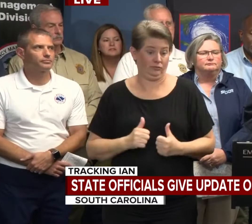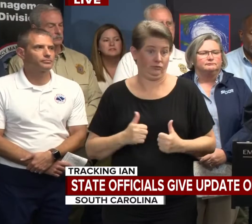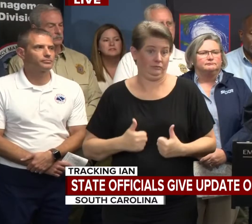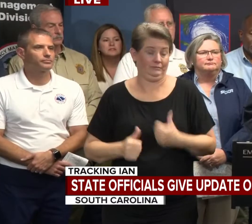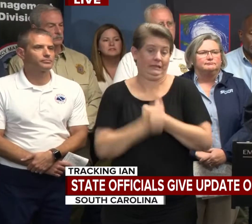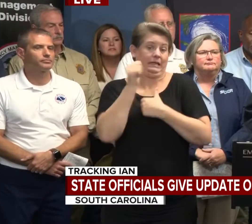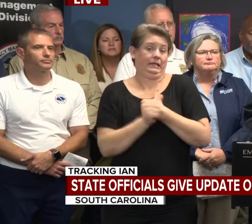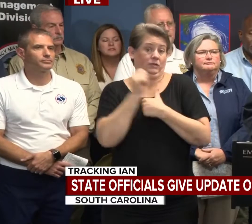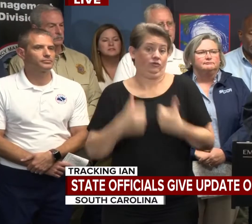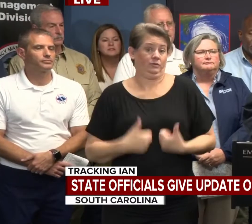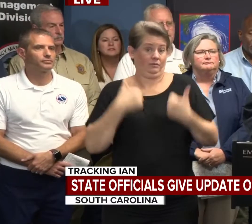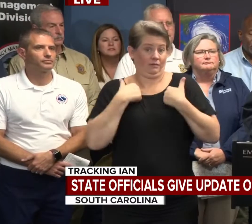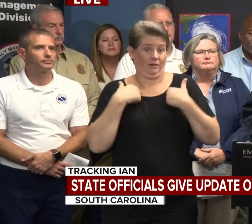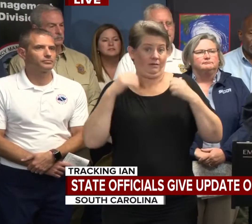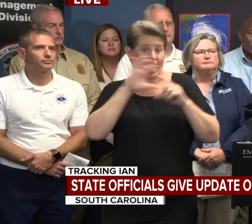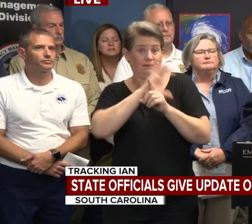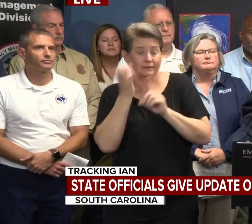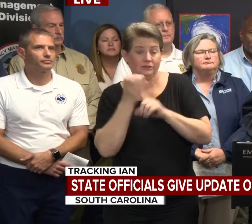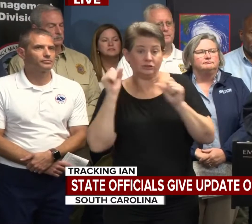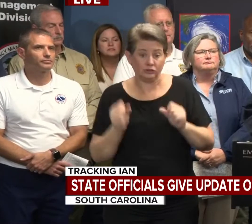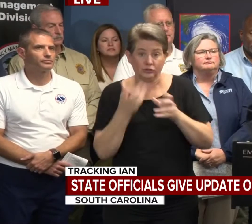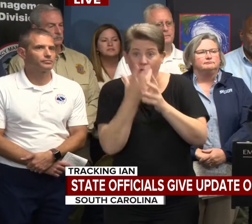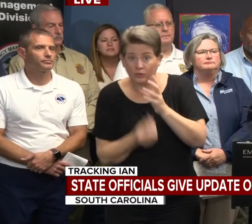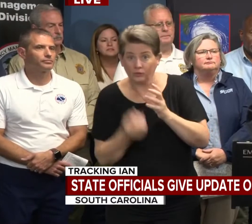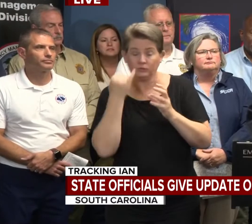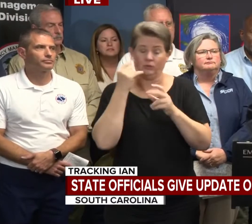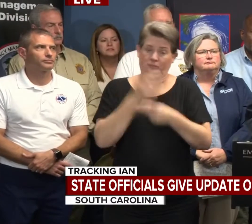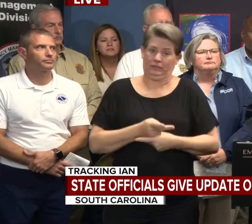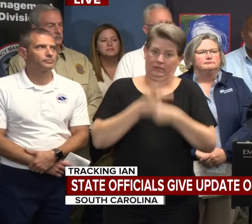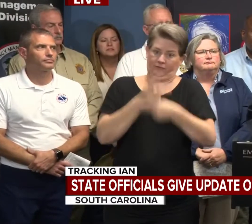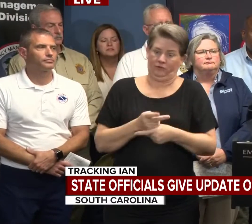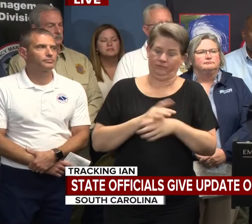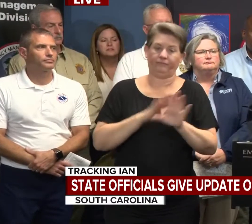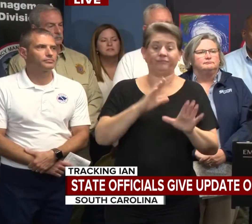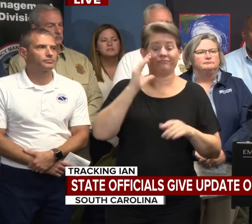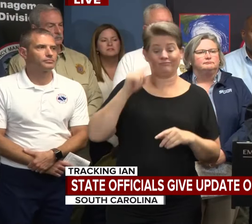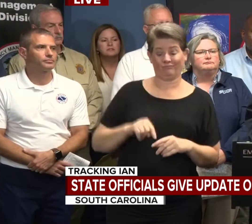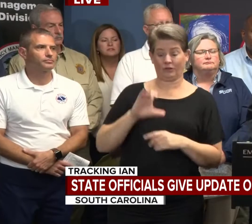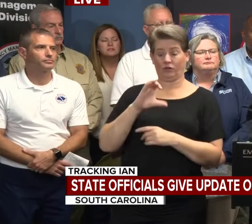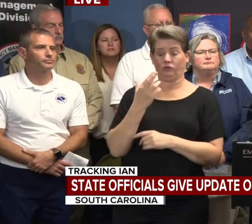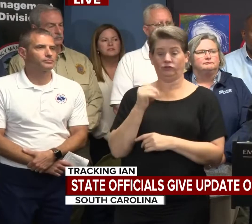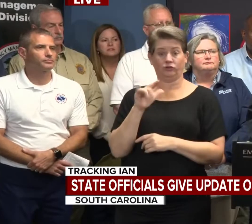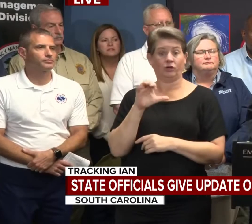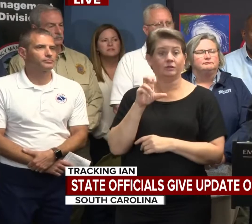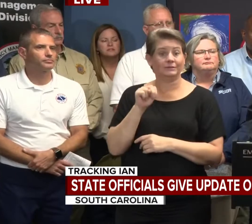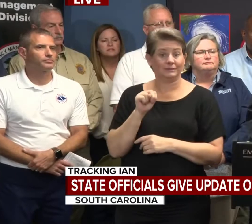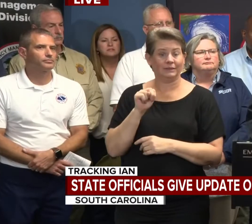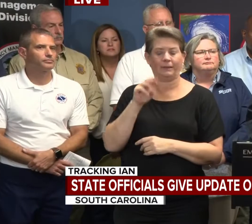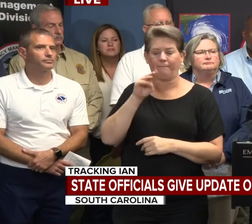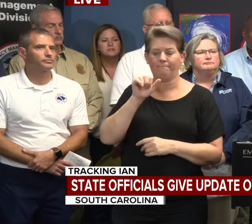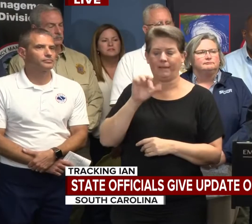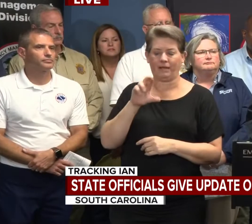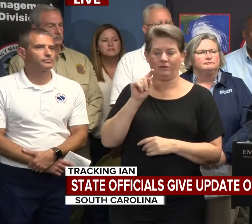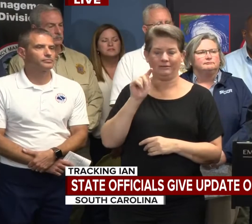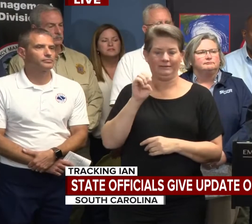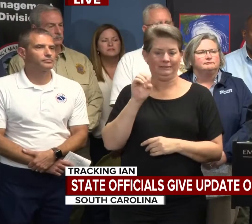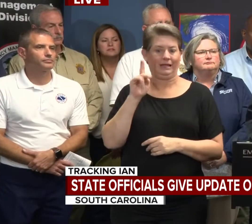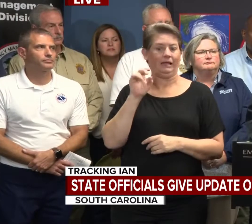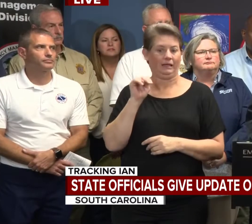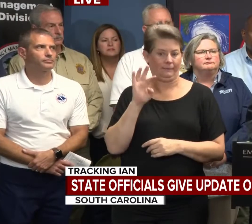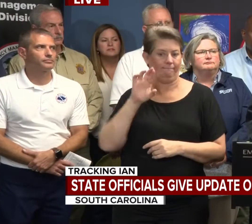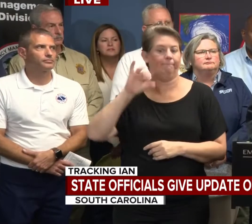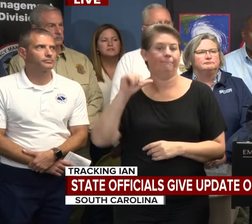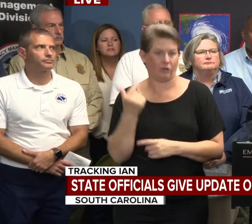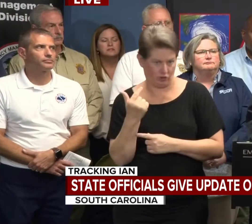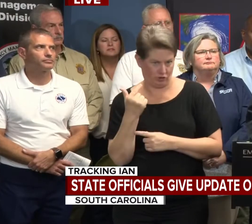be very careful. I note that in Charleston, they have, according to Mayor Tecklenburg a little while ago, they have